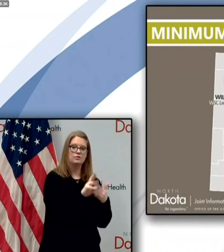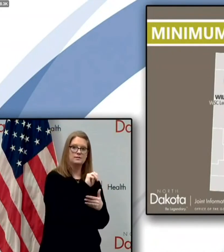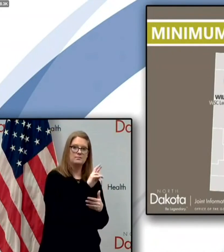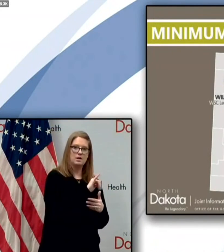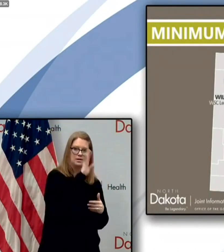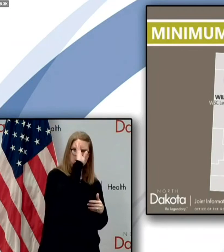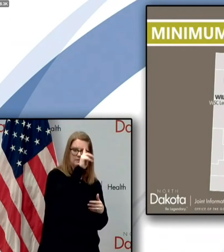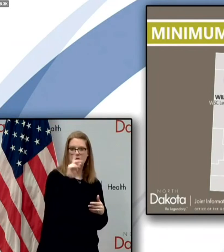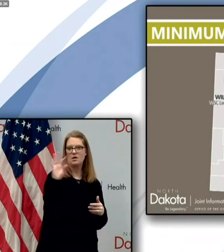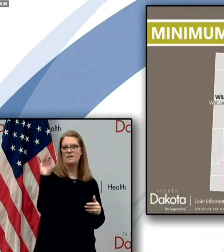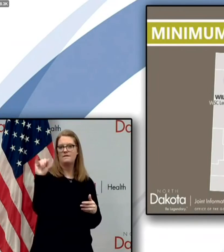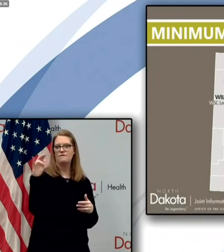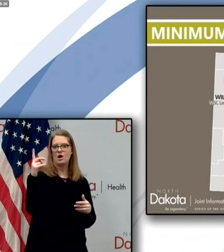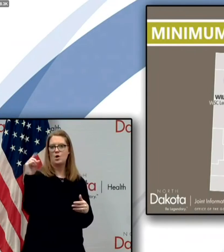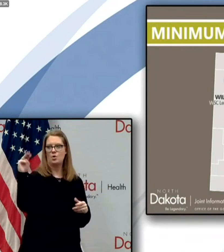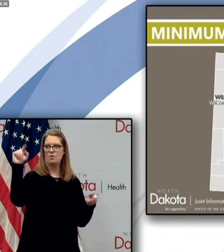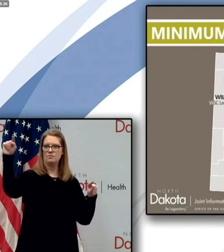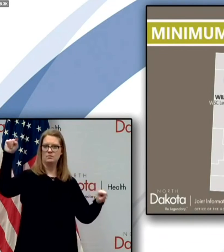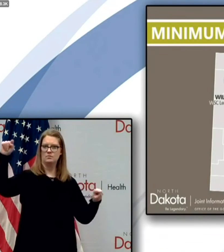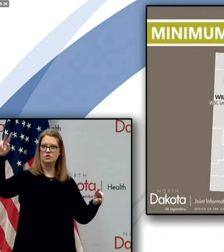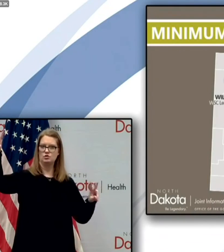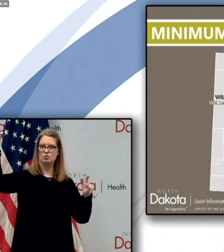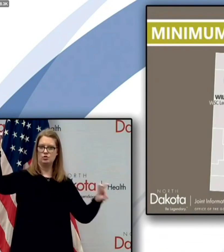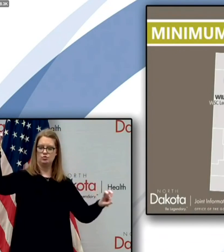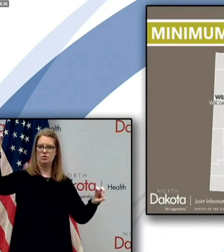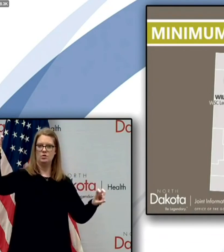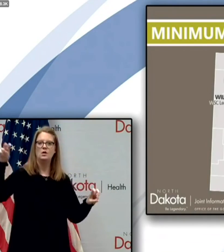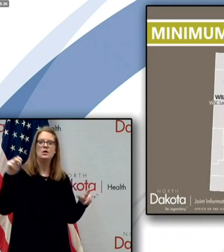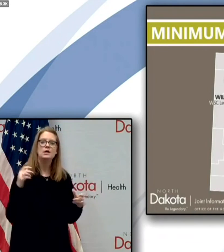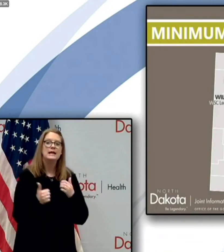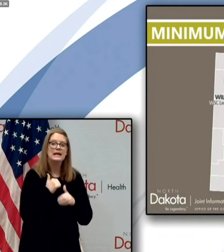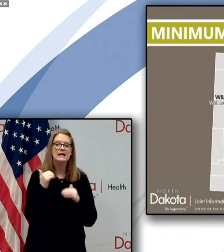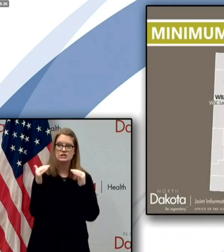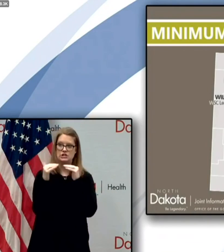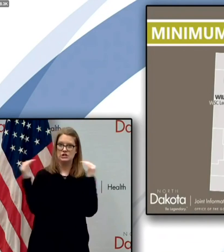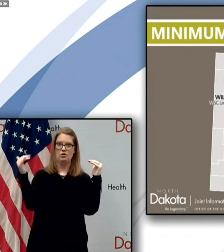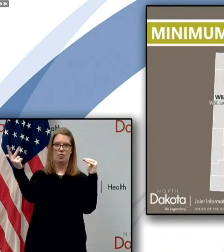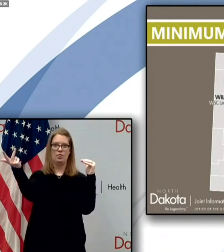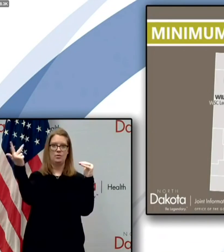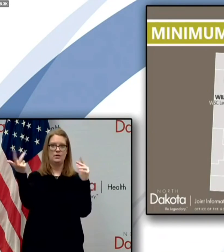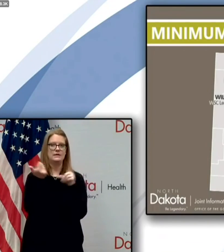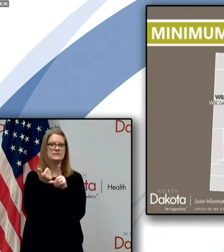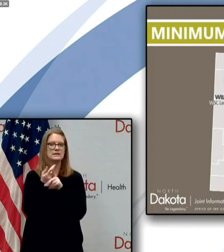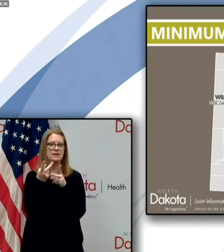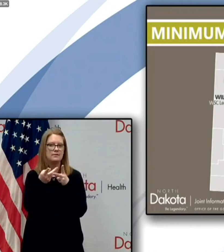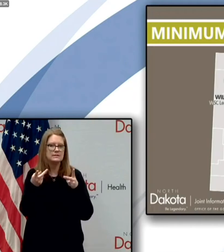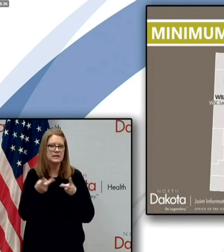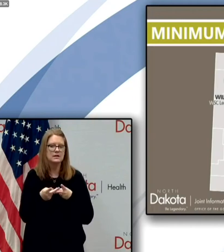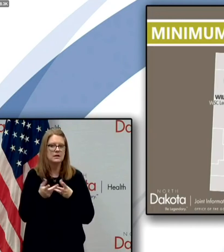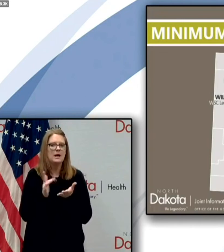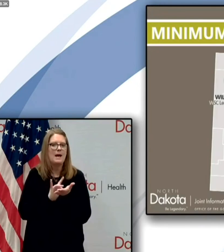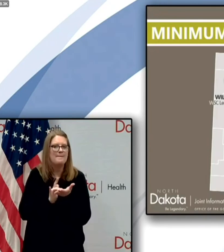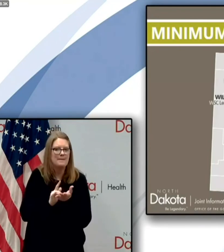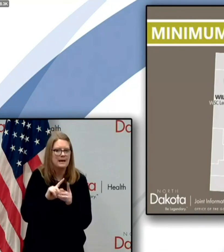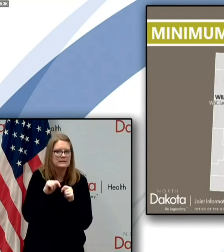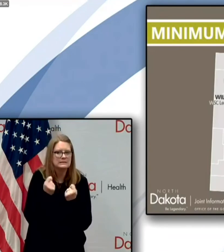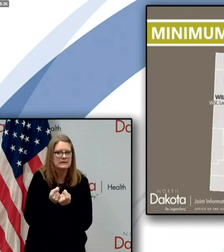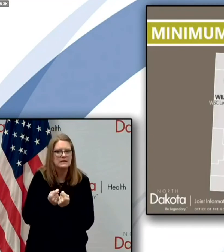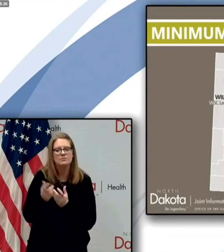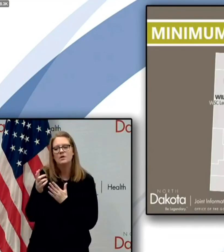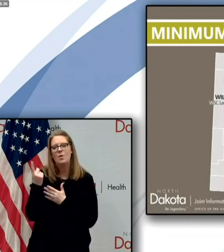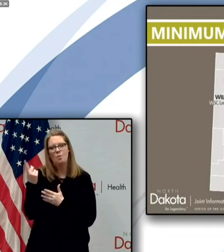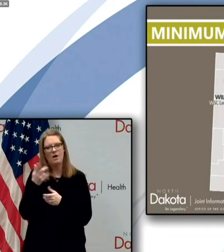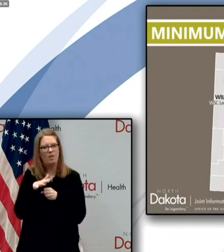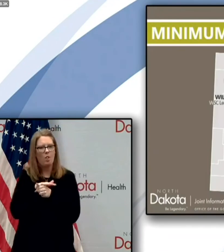Bismarck. So each Tier 3 facility would also have a medical team led by one of the local